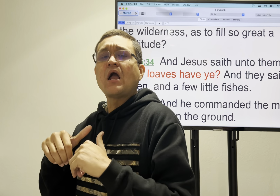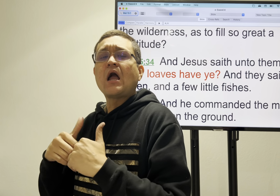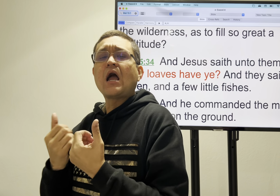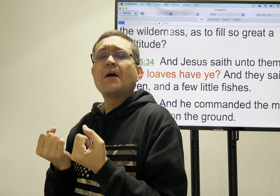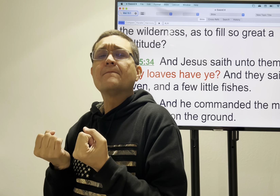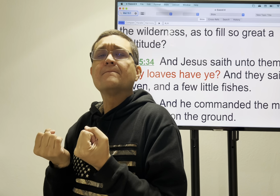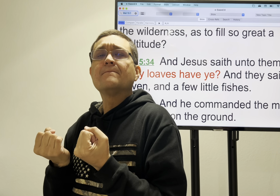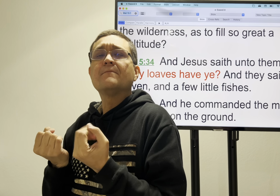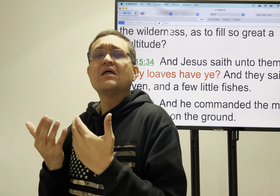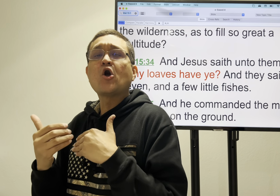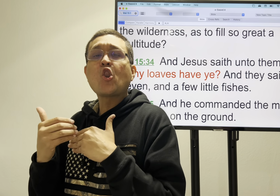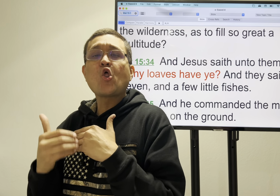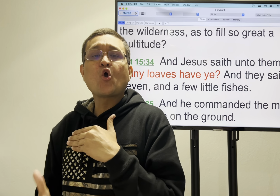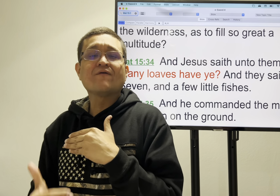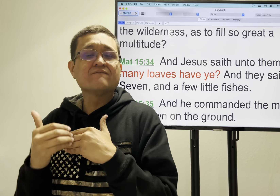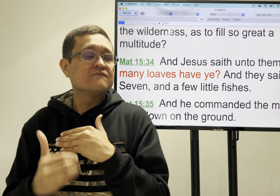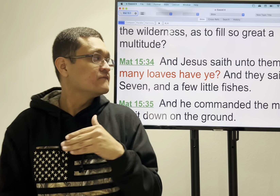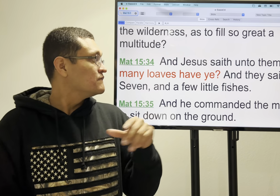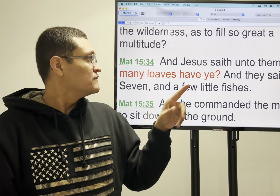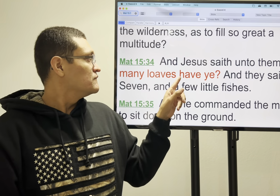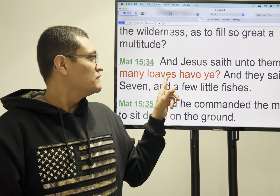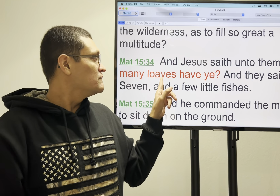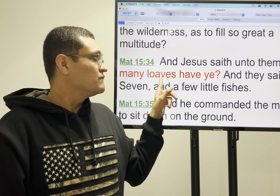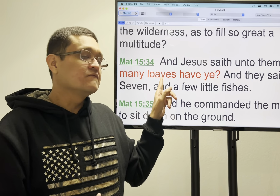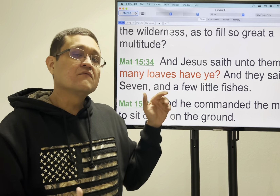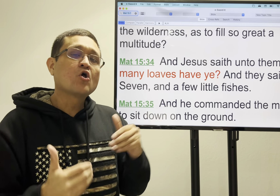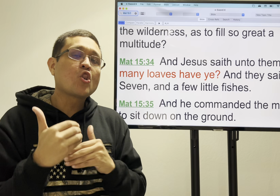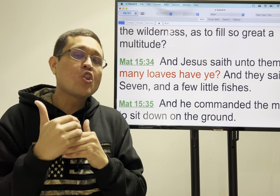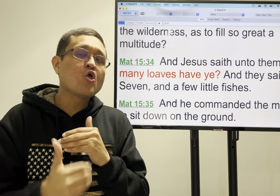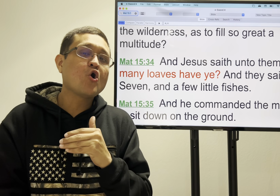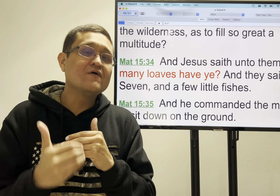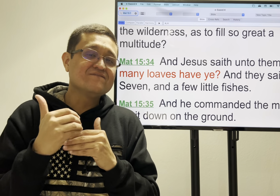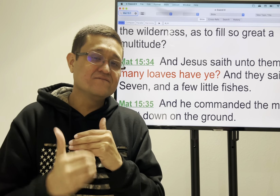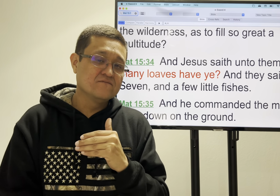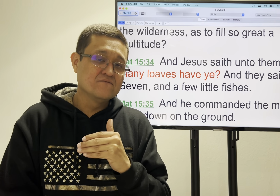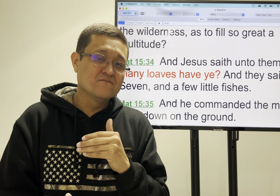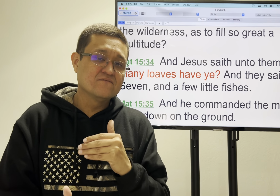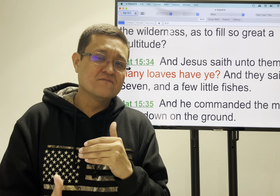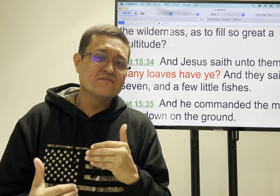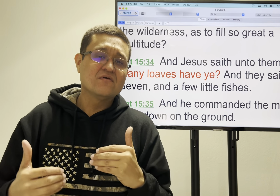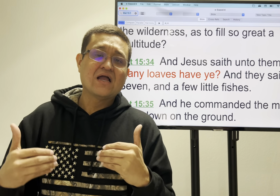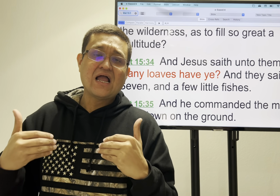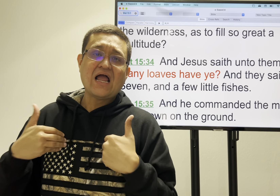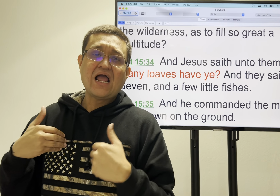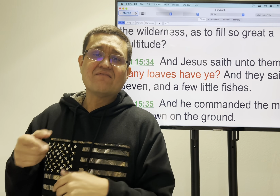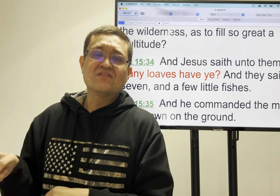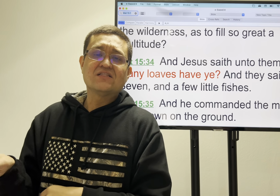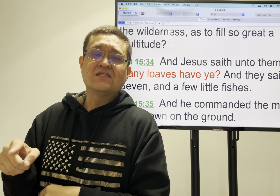And Jesus saith unto them, how many loaves, meaning breads, have